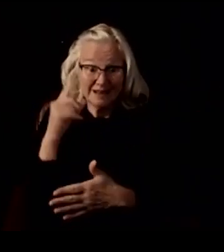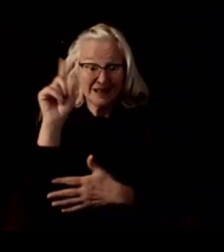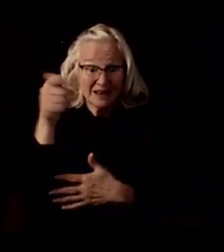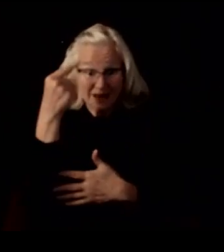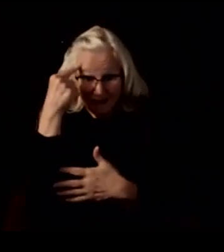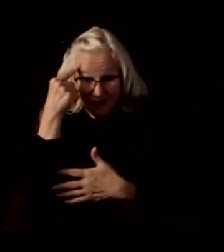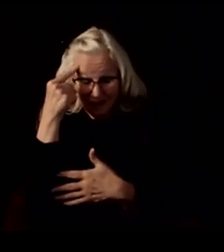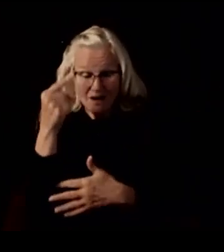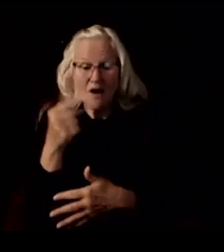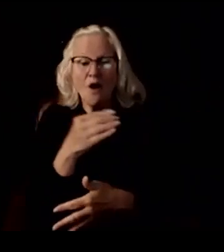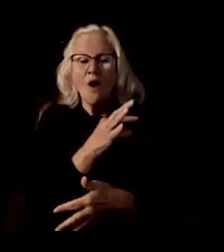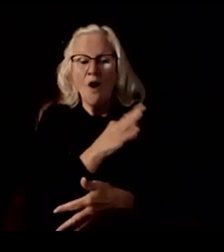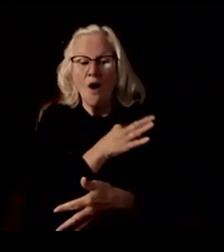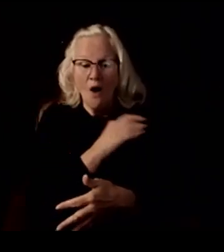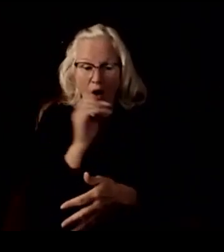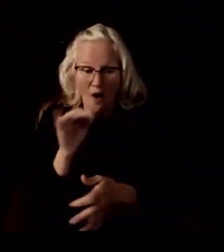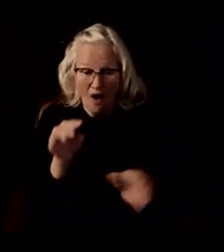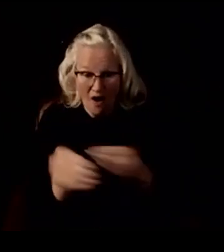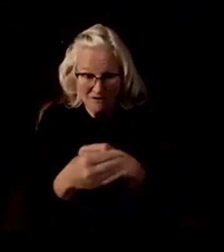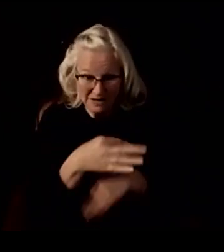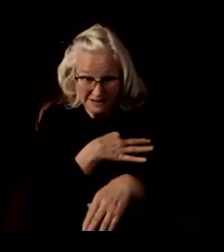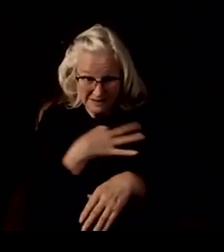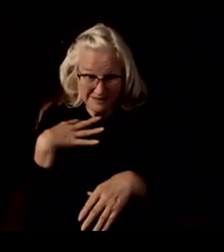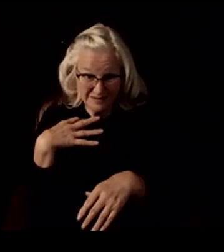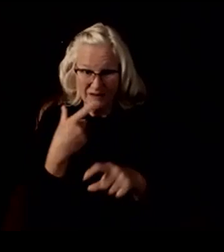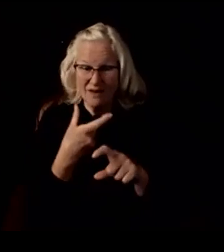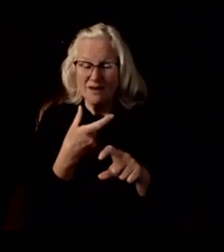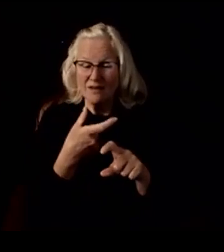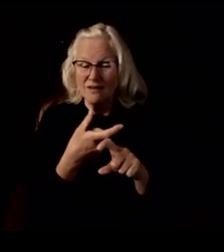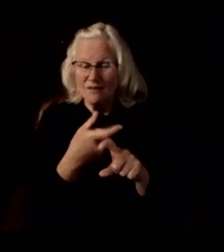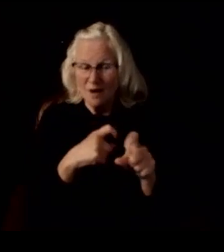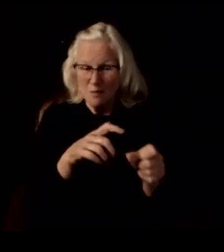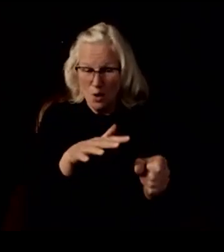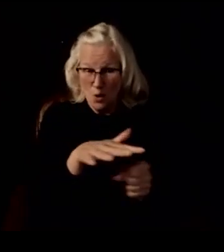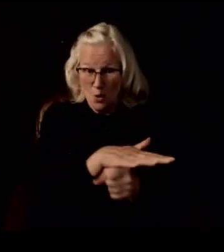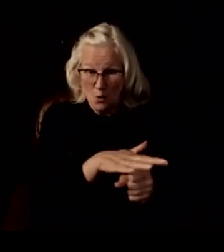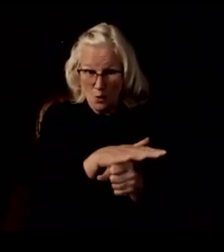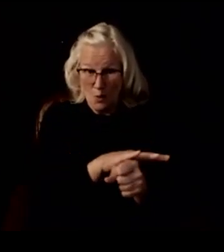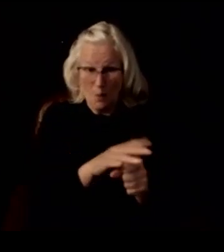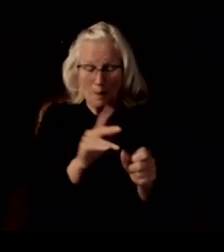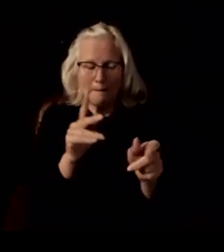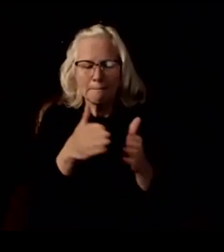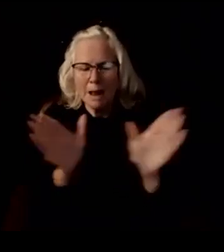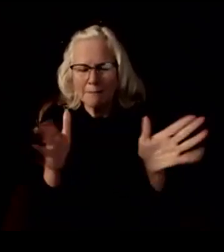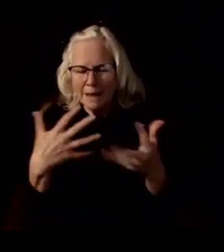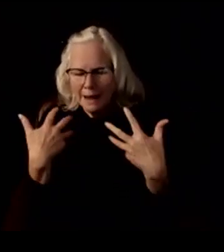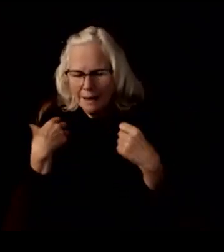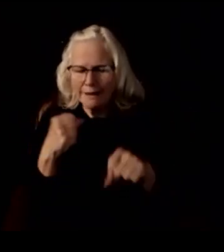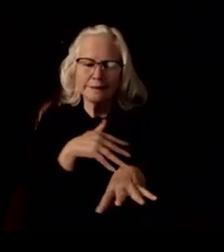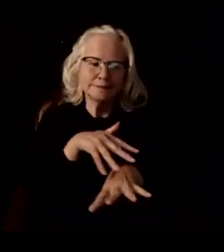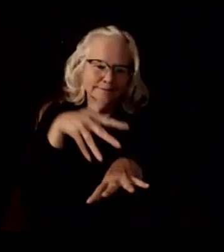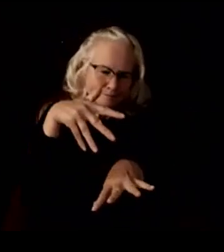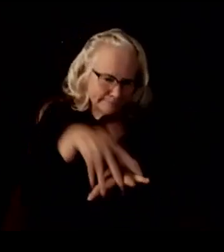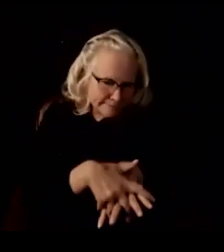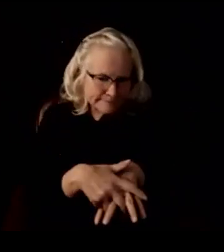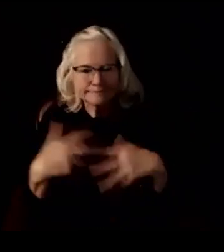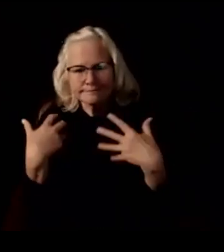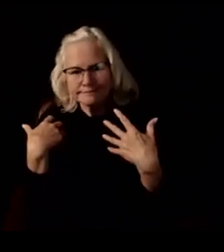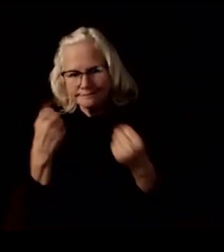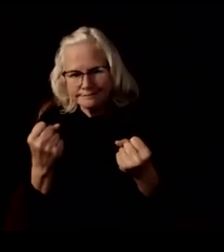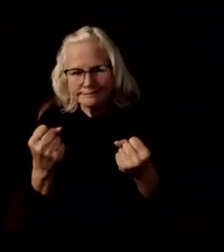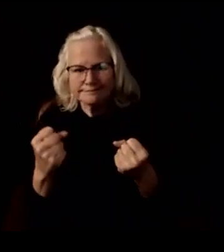importantly, partners from local public health, from tribal health, from some pharmacies, and then diverse community